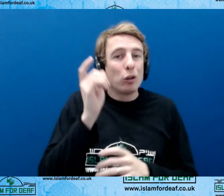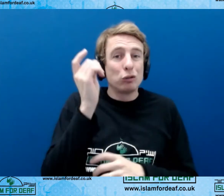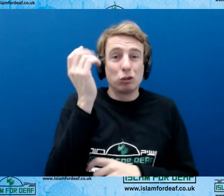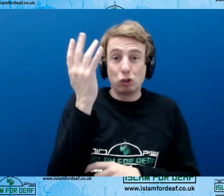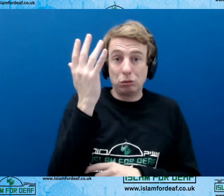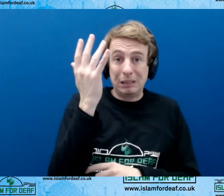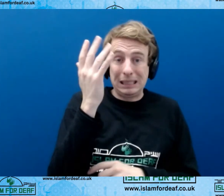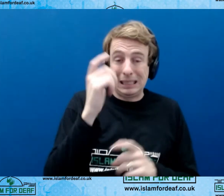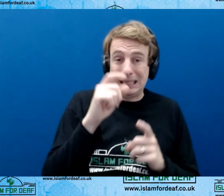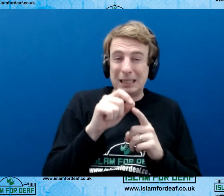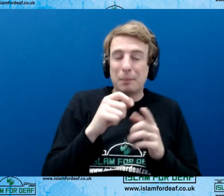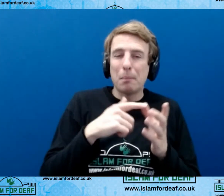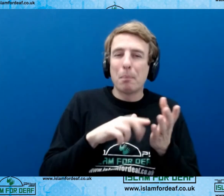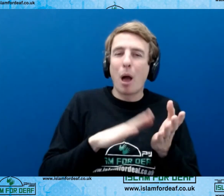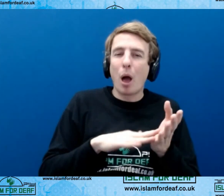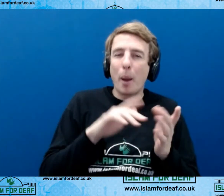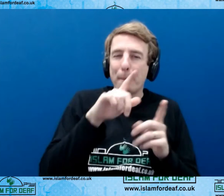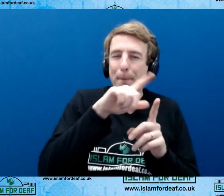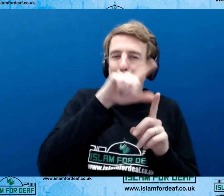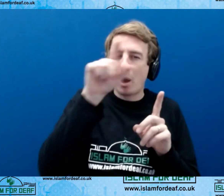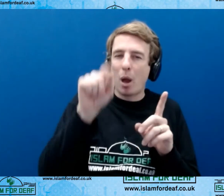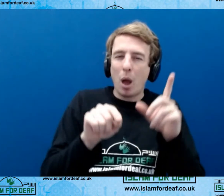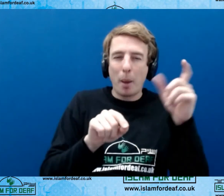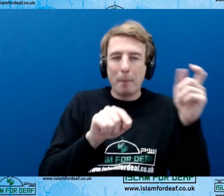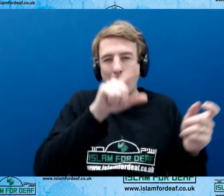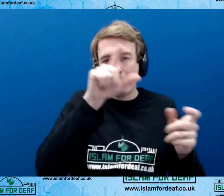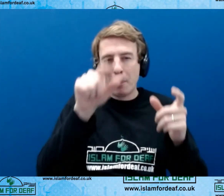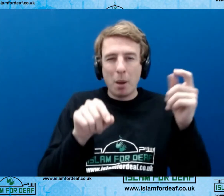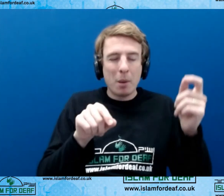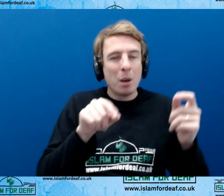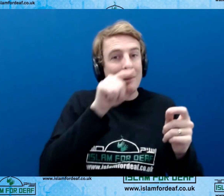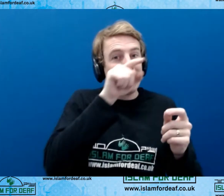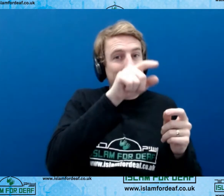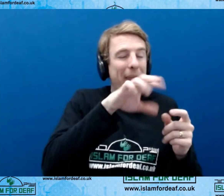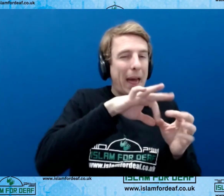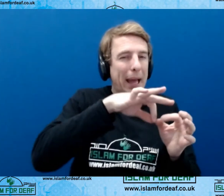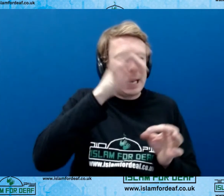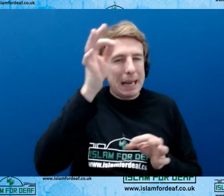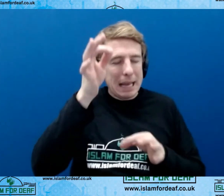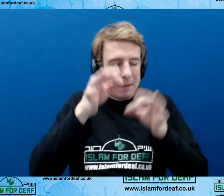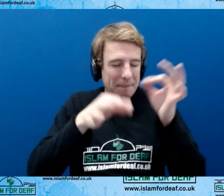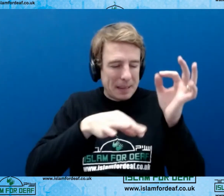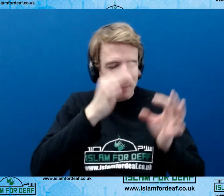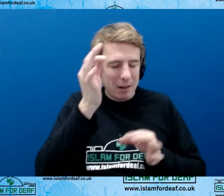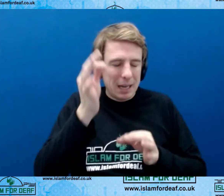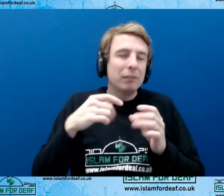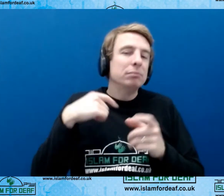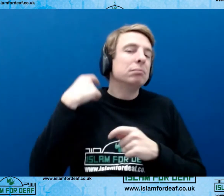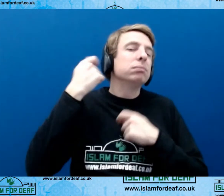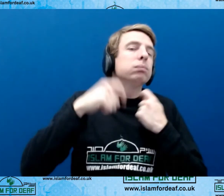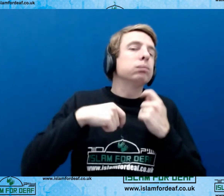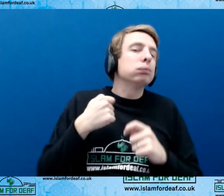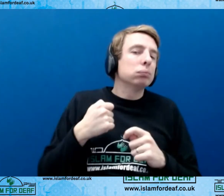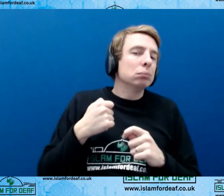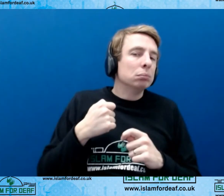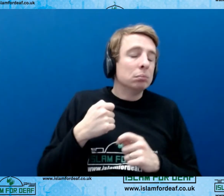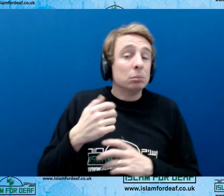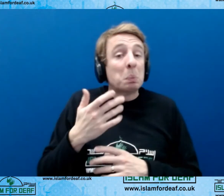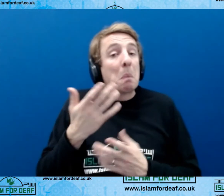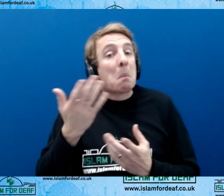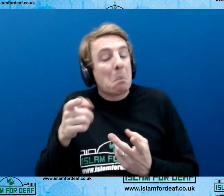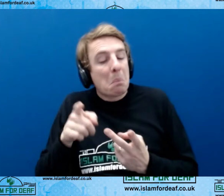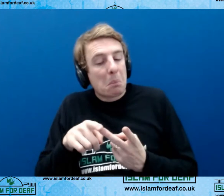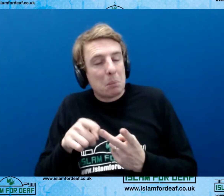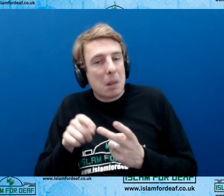interpretation that it's a rope of iron. And this iron is used to punish her.